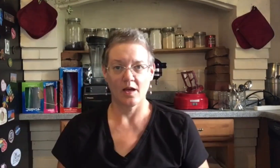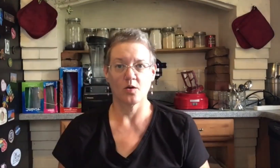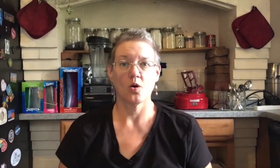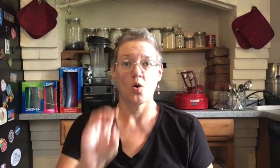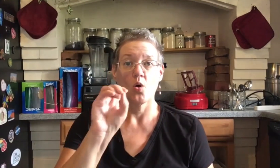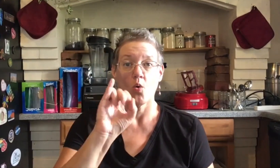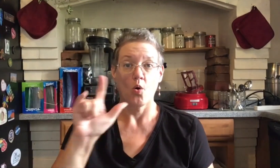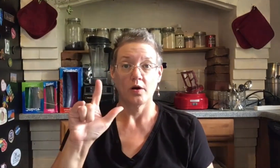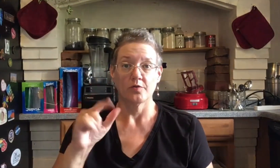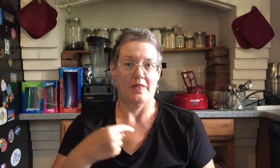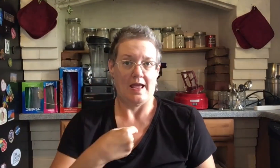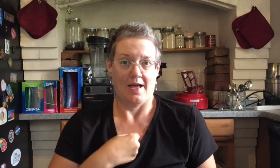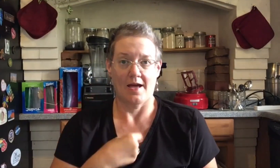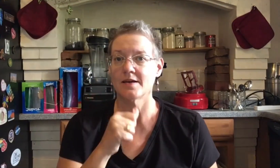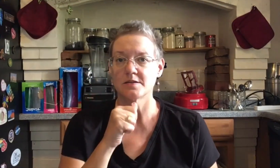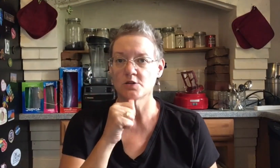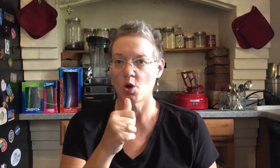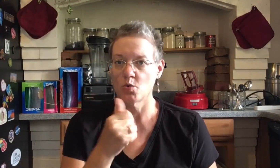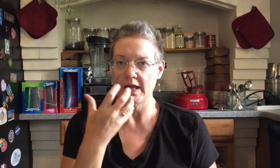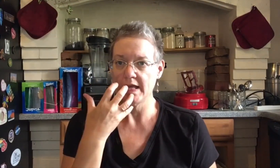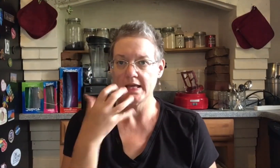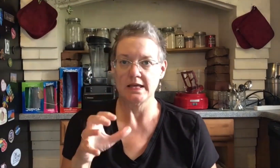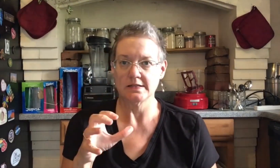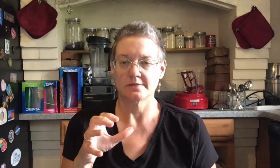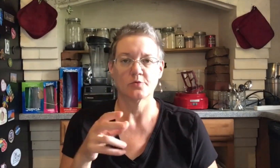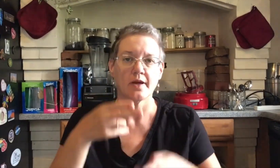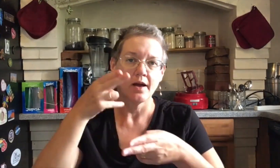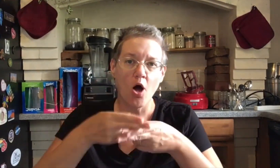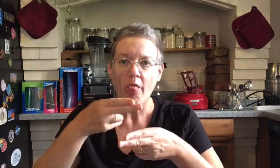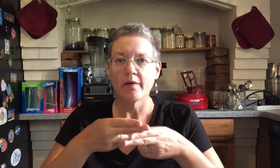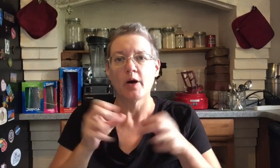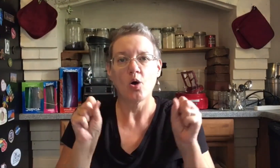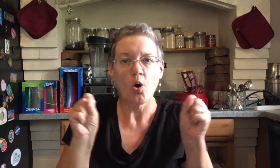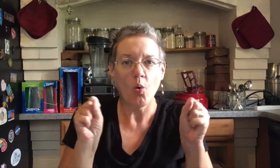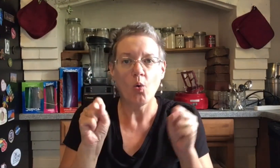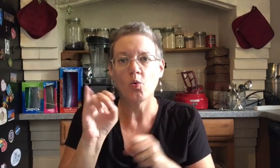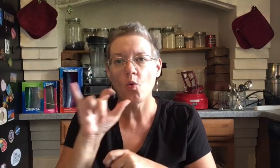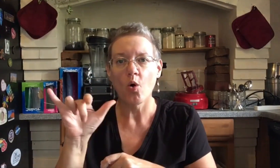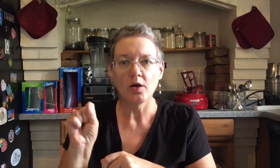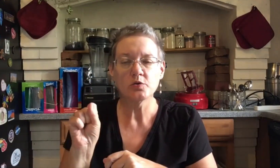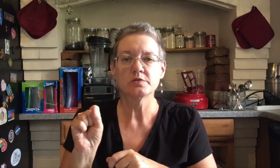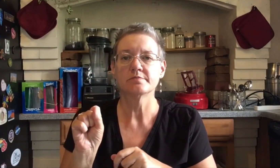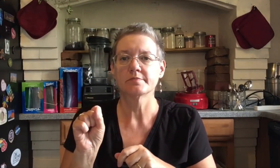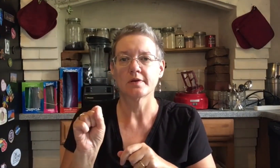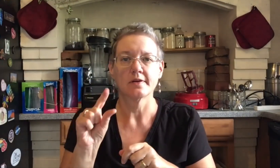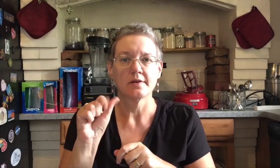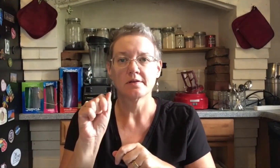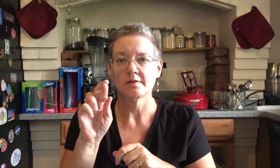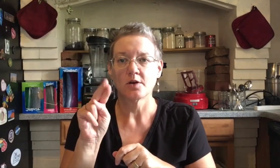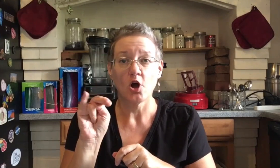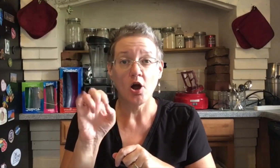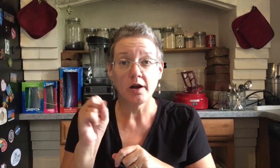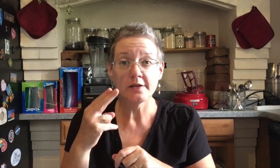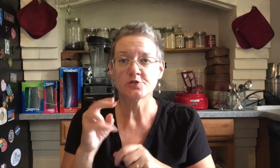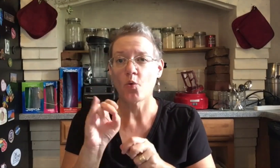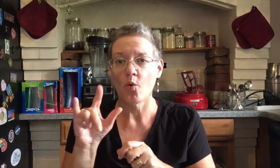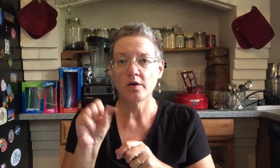temperature below 350. Oils that I don't heat, call them cold oils,